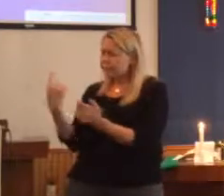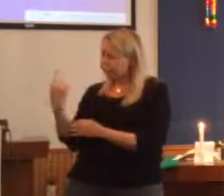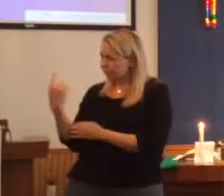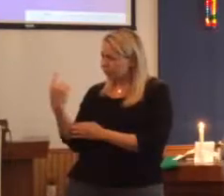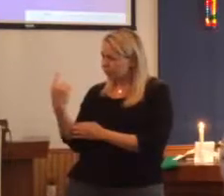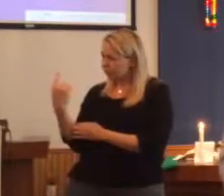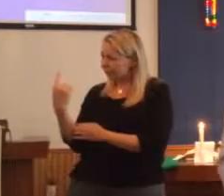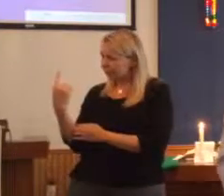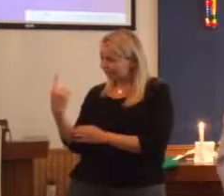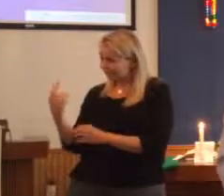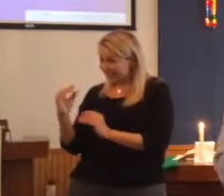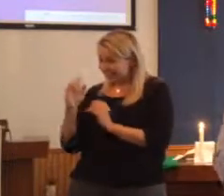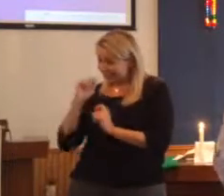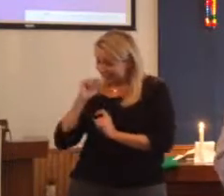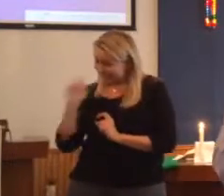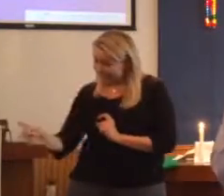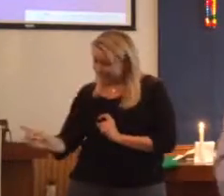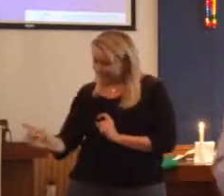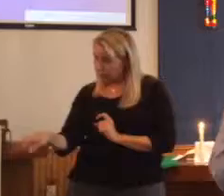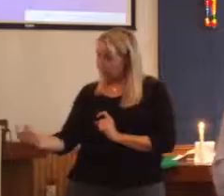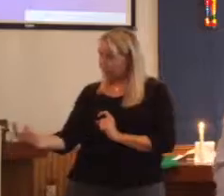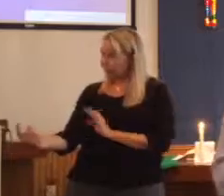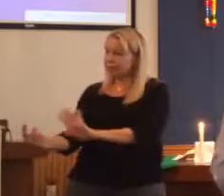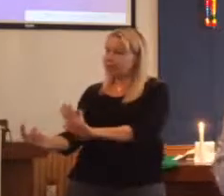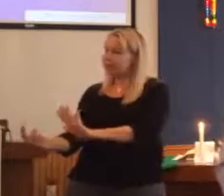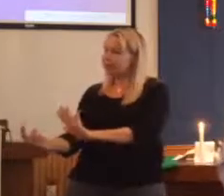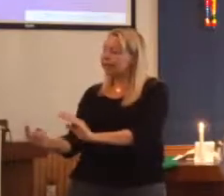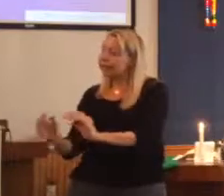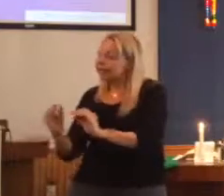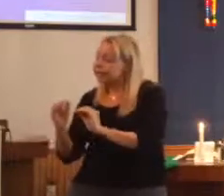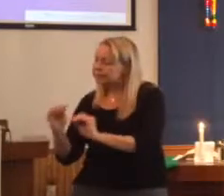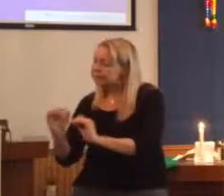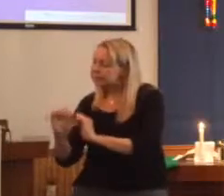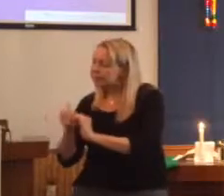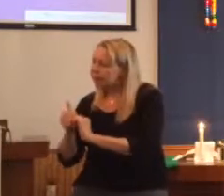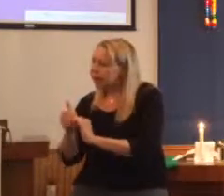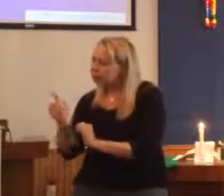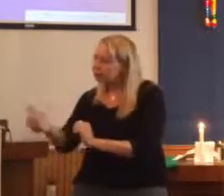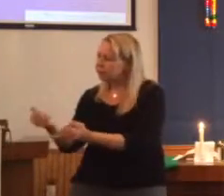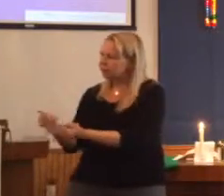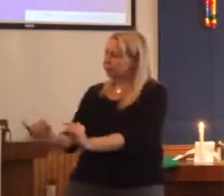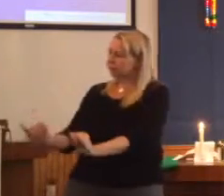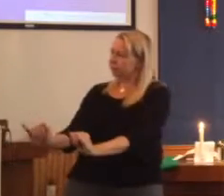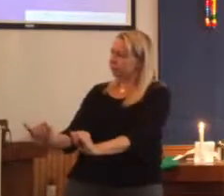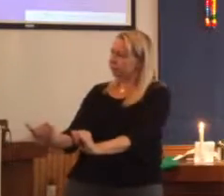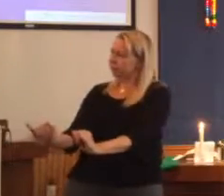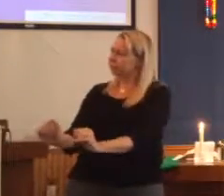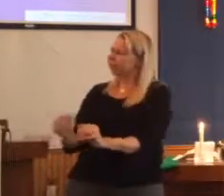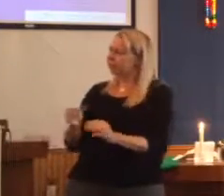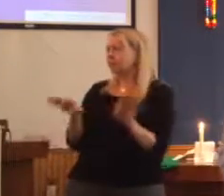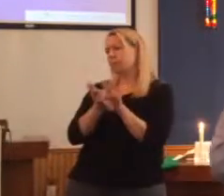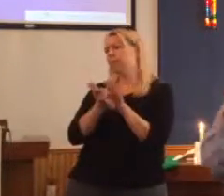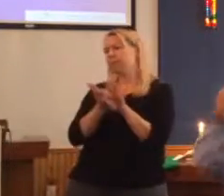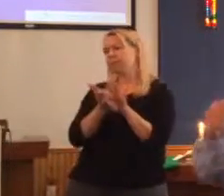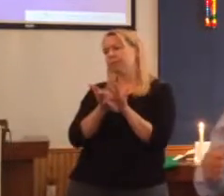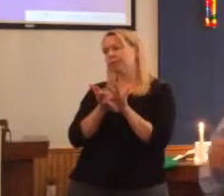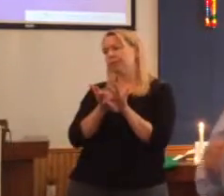teaching to fish, we need to keep teaching to fish in mind, but